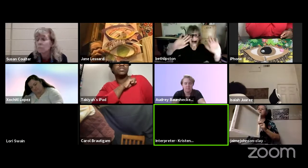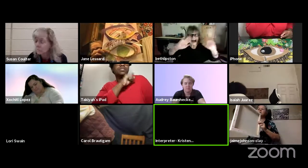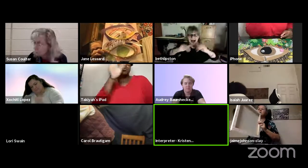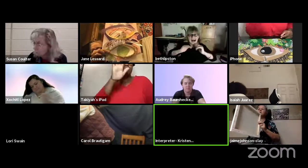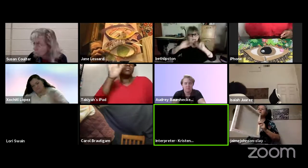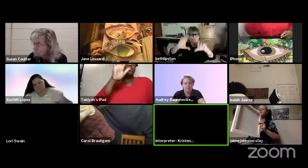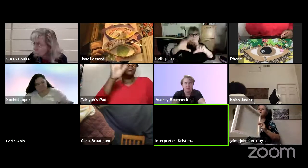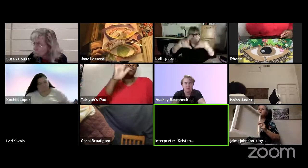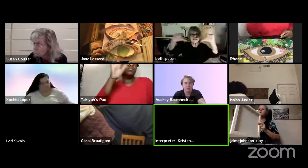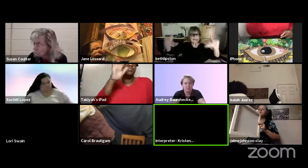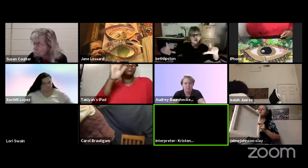Susan,